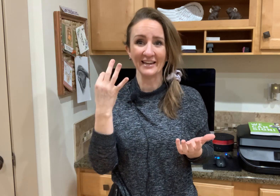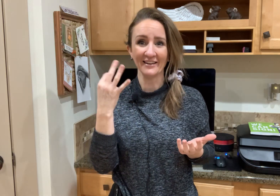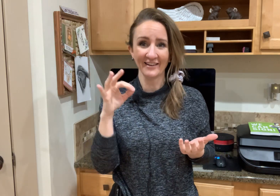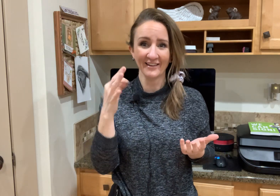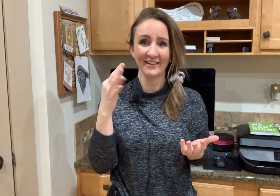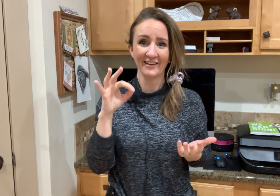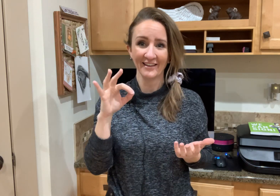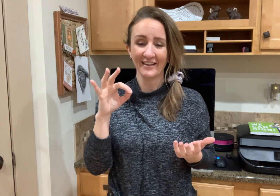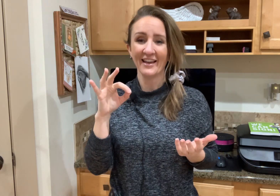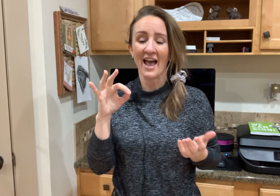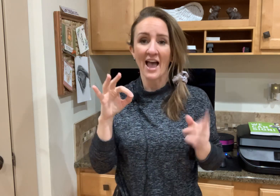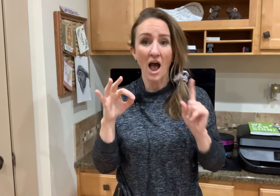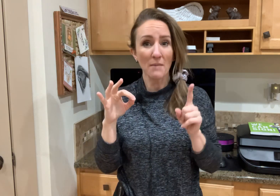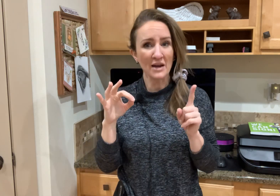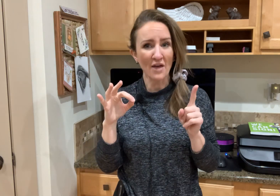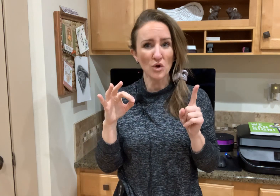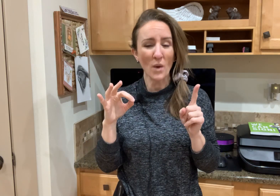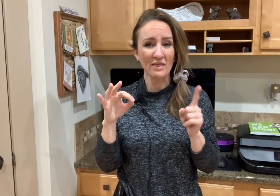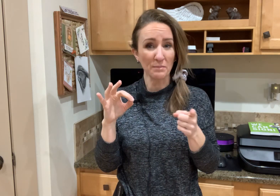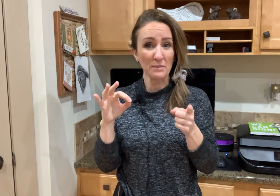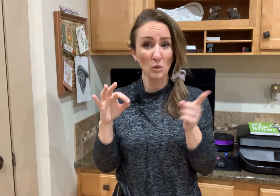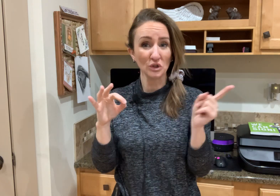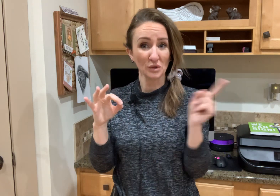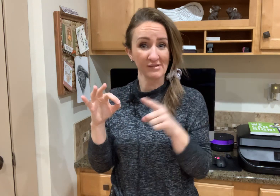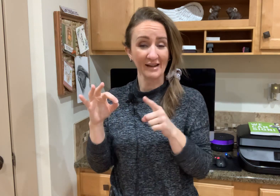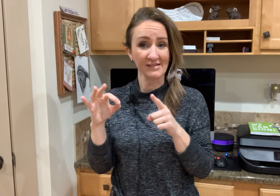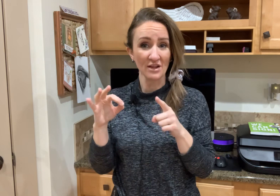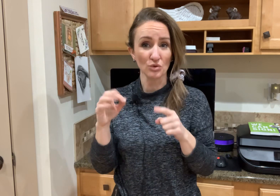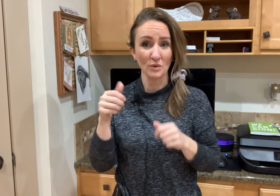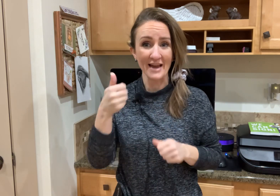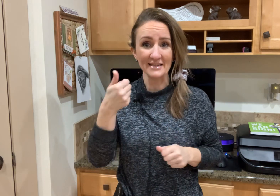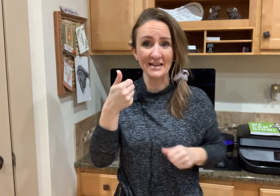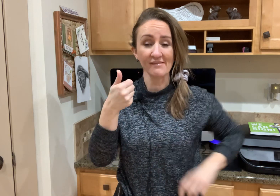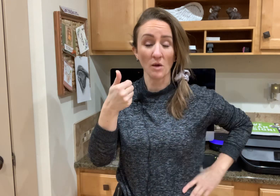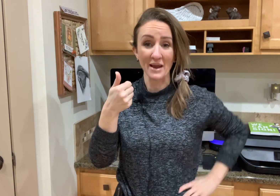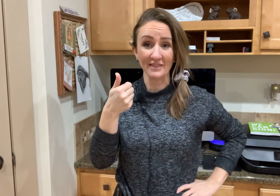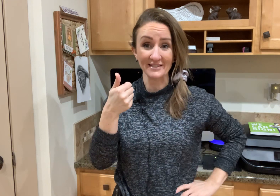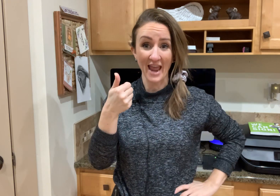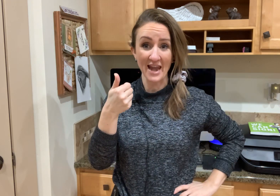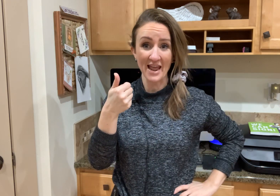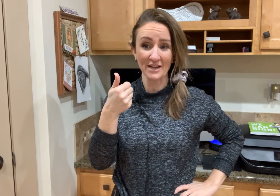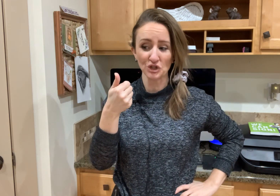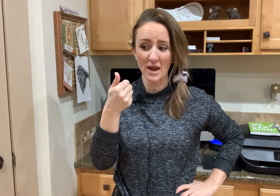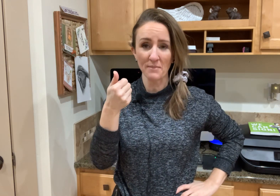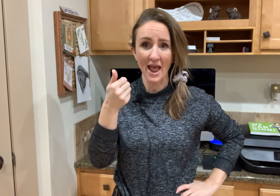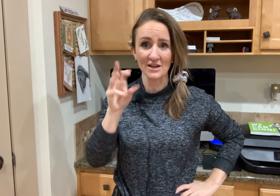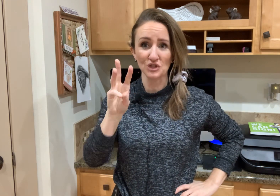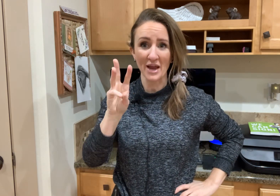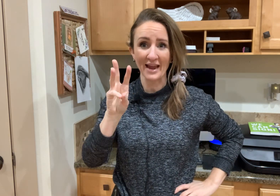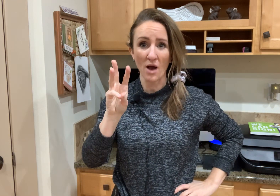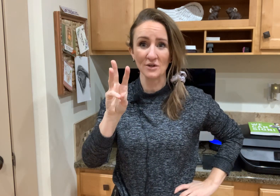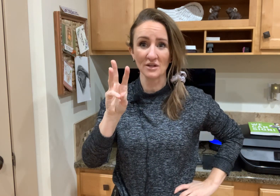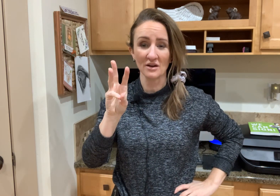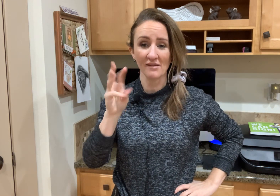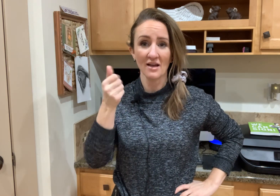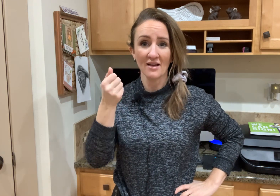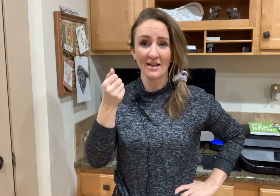19. Another way that people will do 16 through 19 is they'll make the 10 hand shape and shake out into